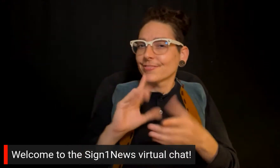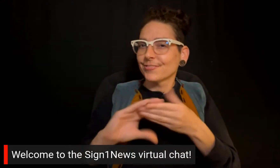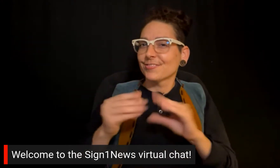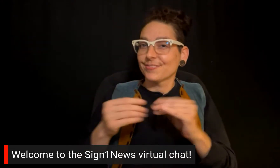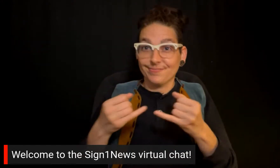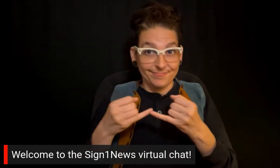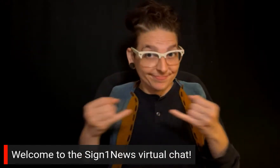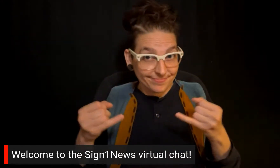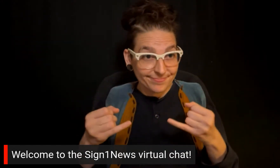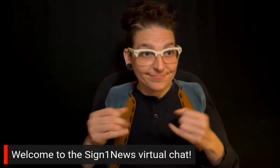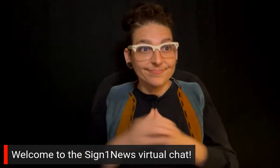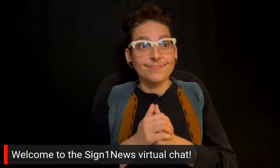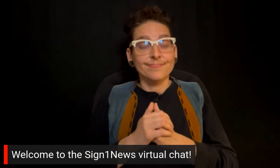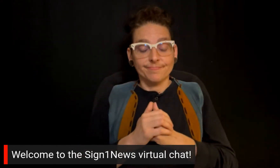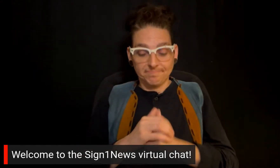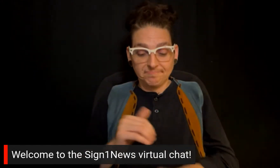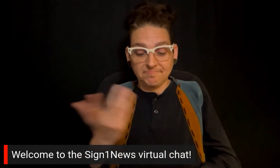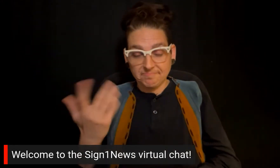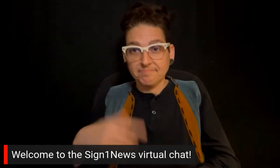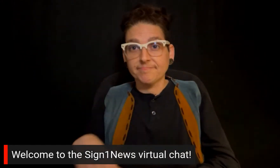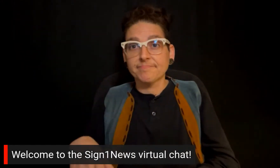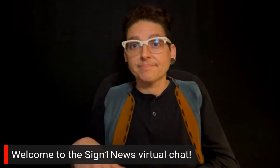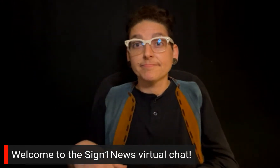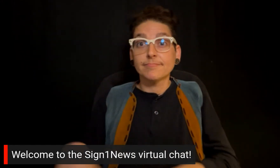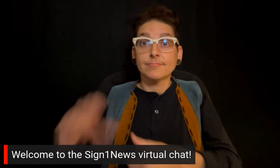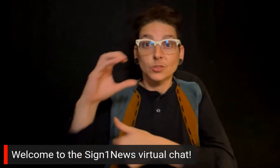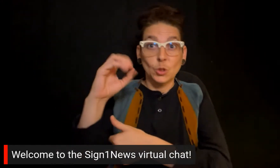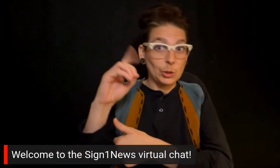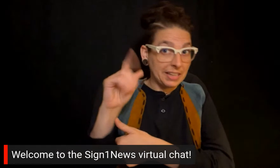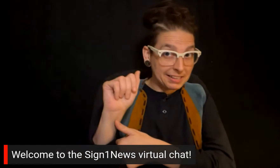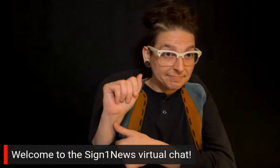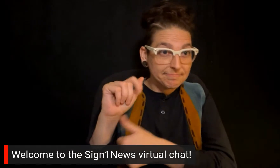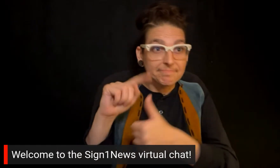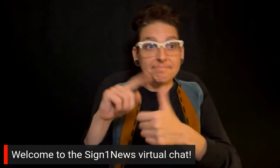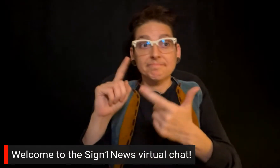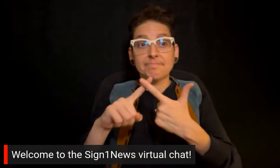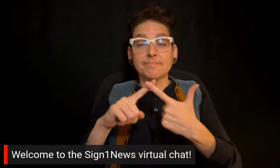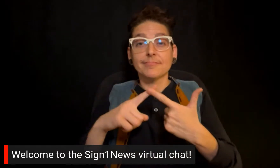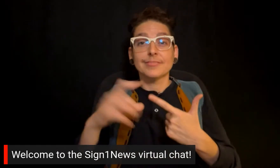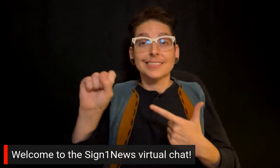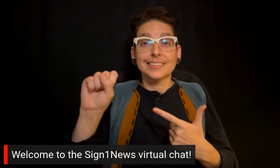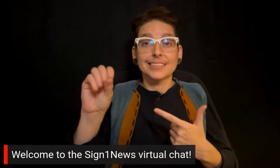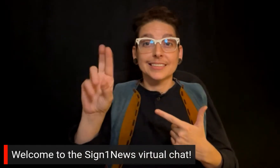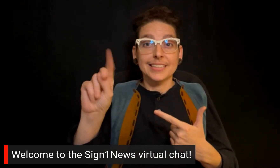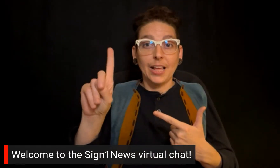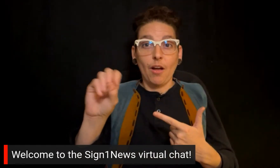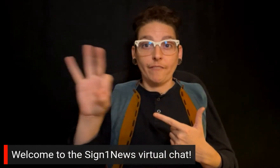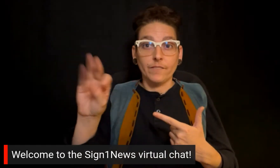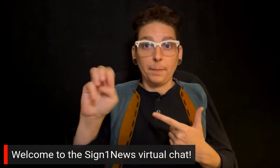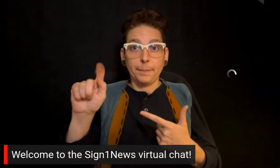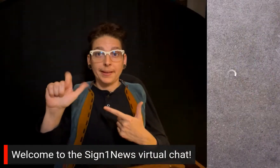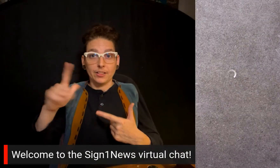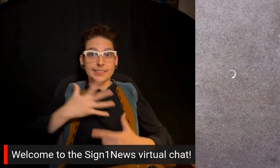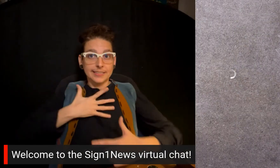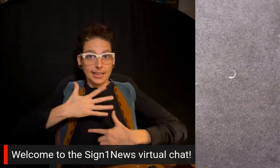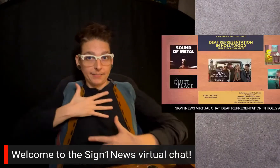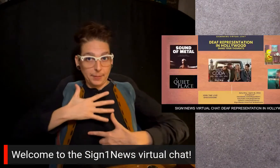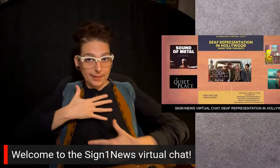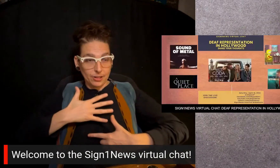deaf and lead actors and deaf storylines like Coda, Sound